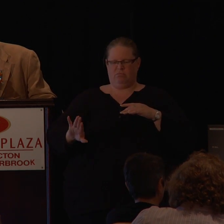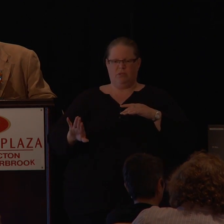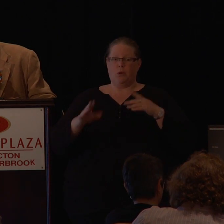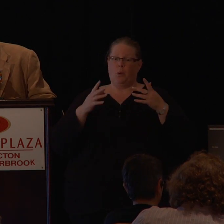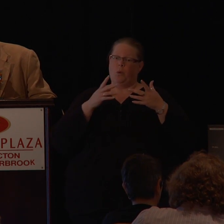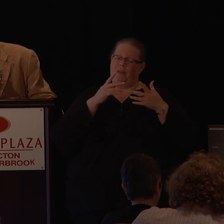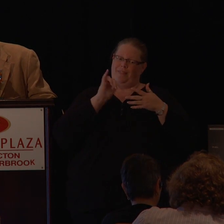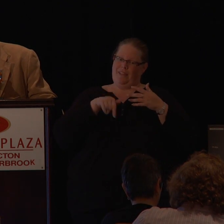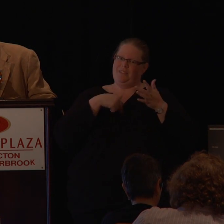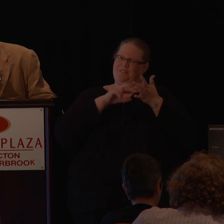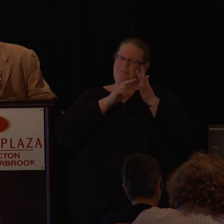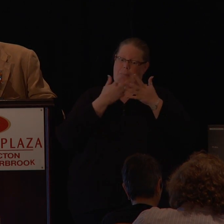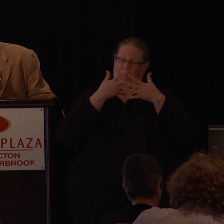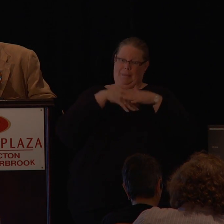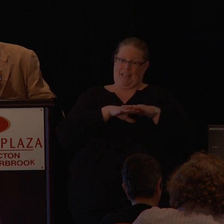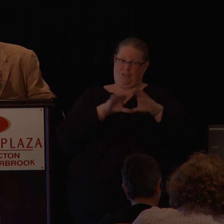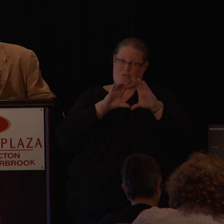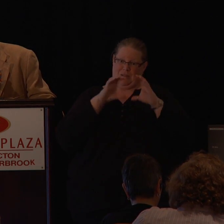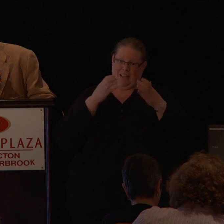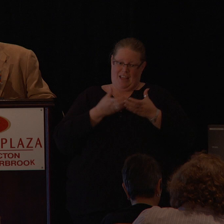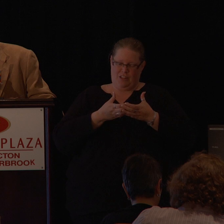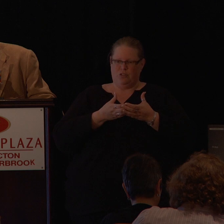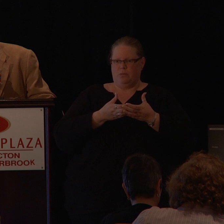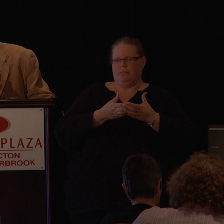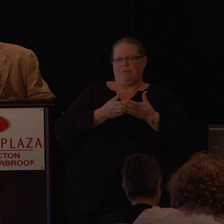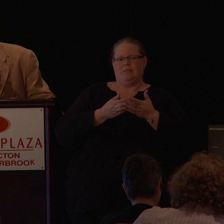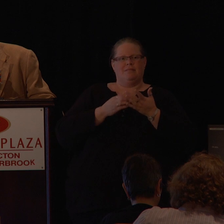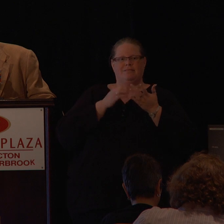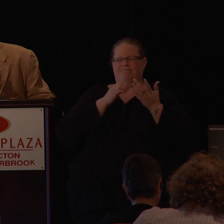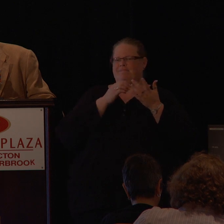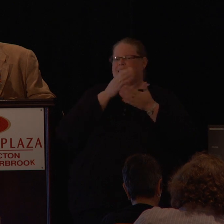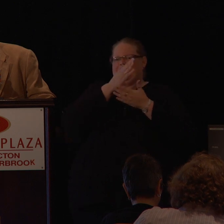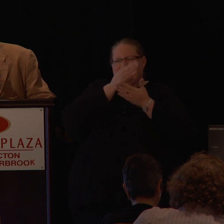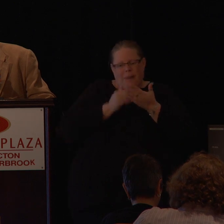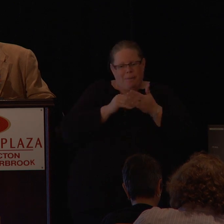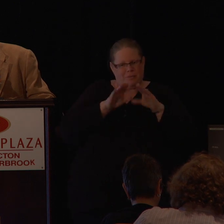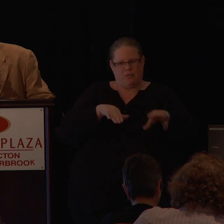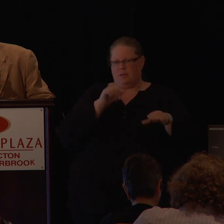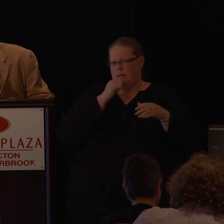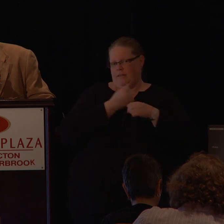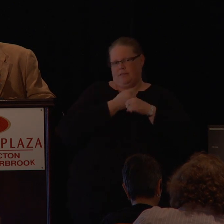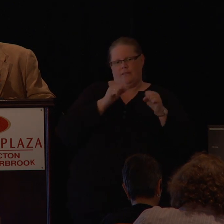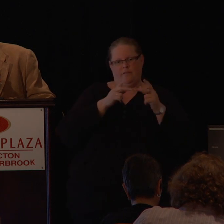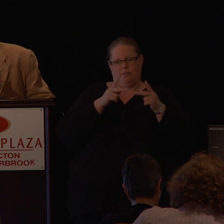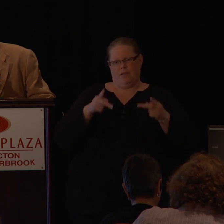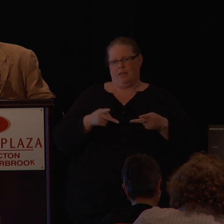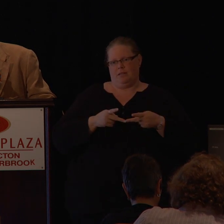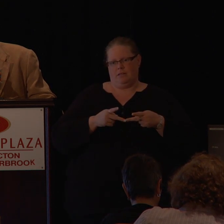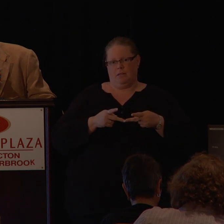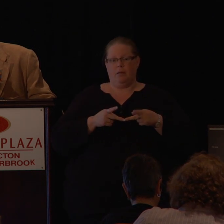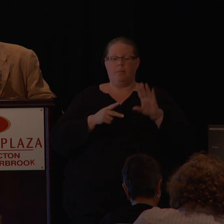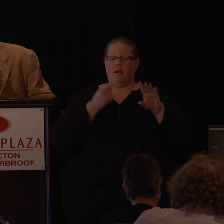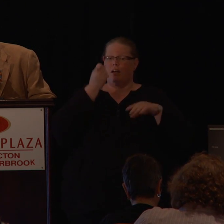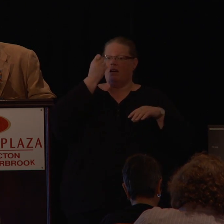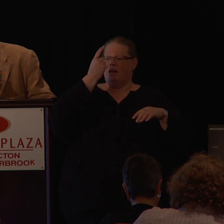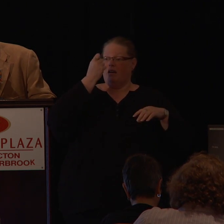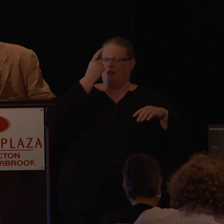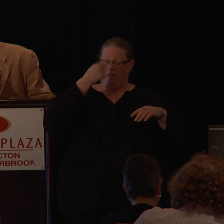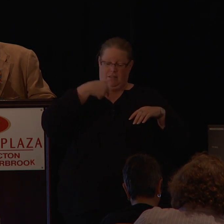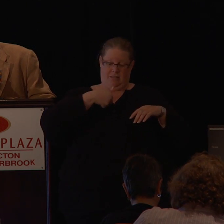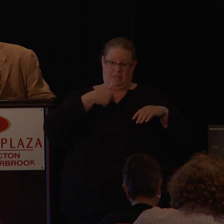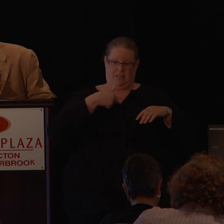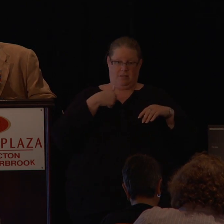can cause harm to some autistic children. I would not even presume to